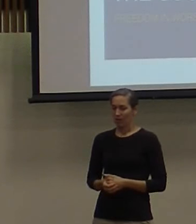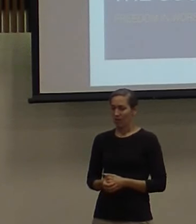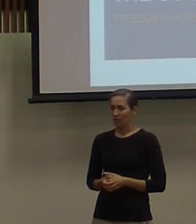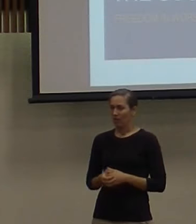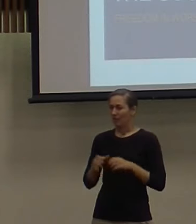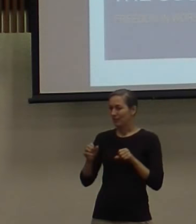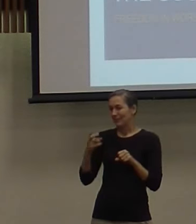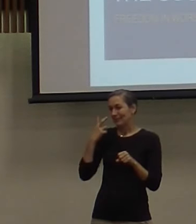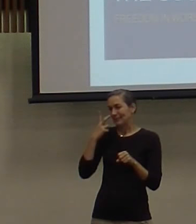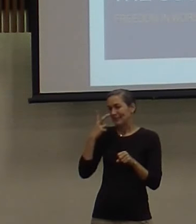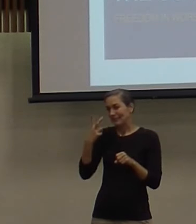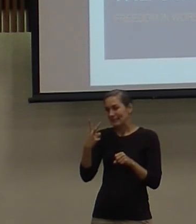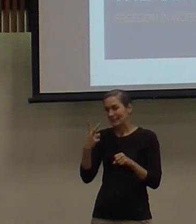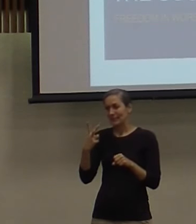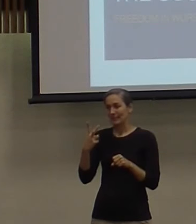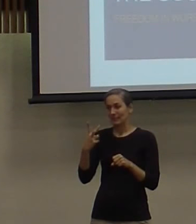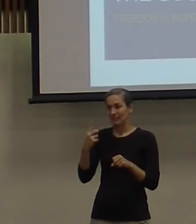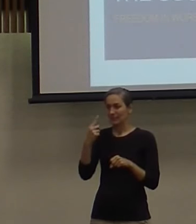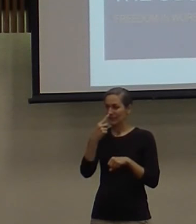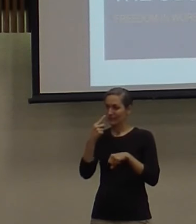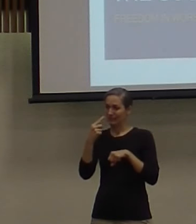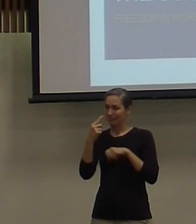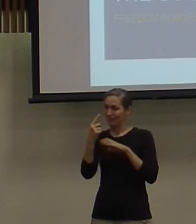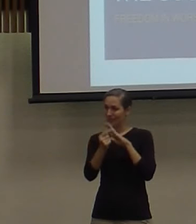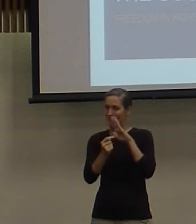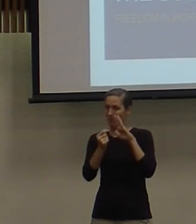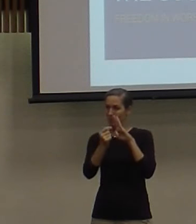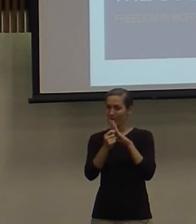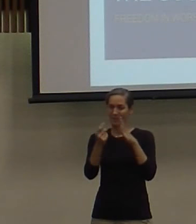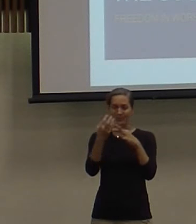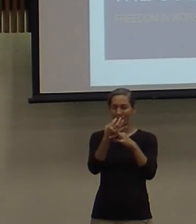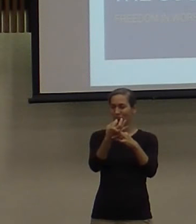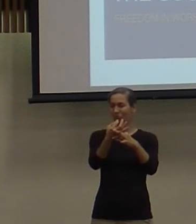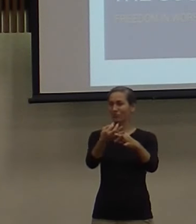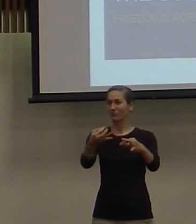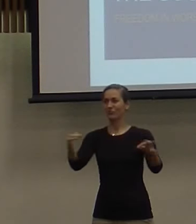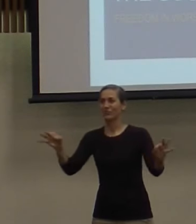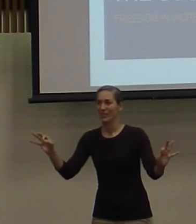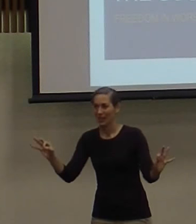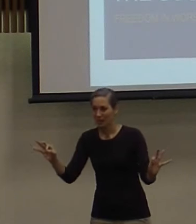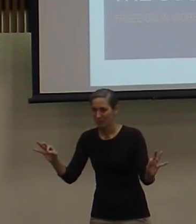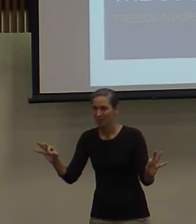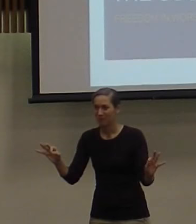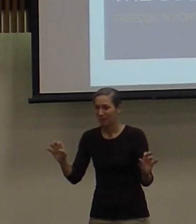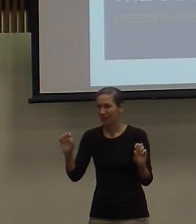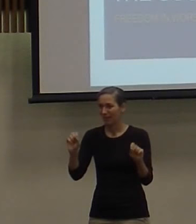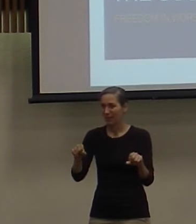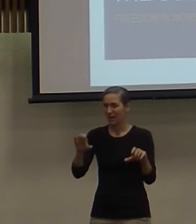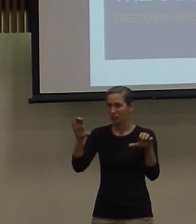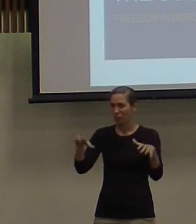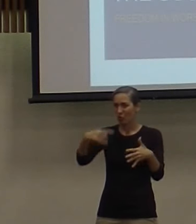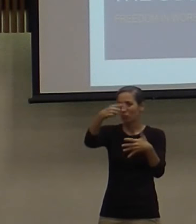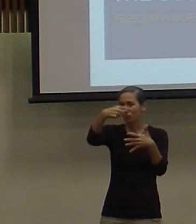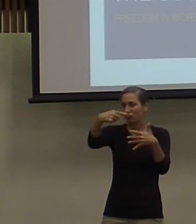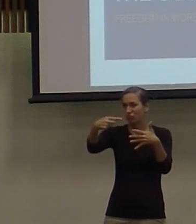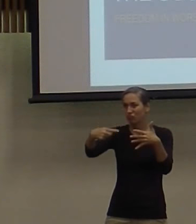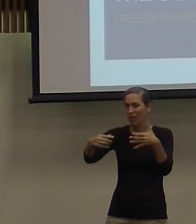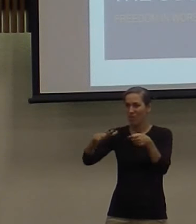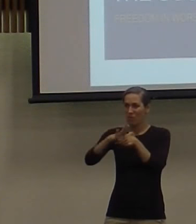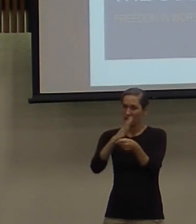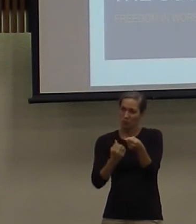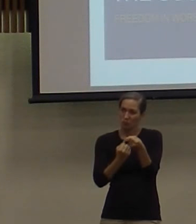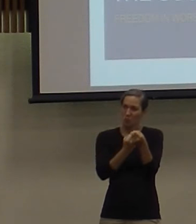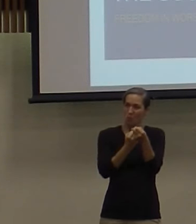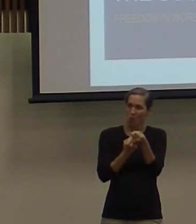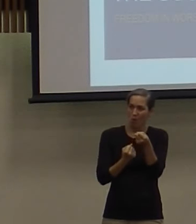you can see that this time is just freedom in everything. They can do everything and also fully supported by the